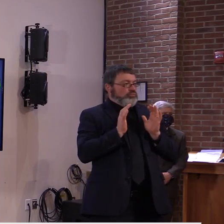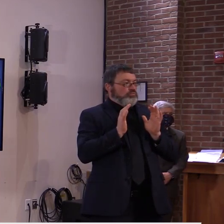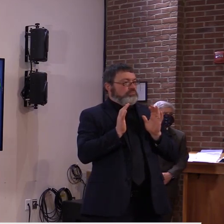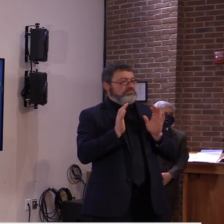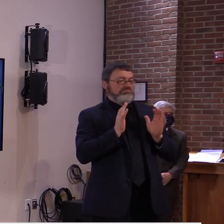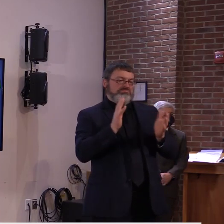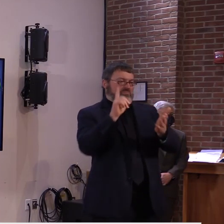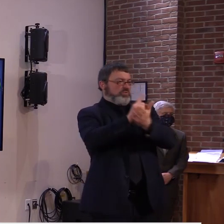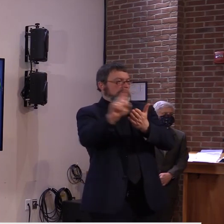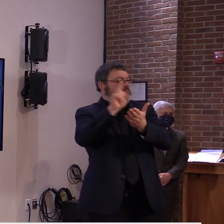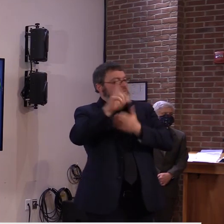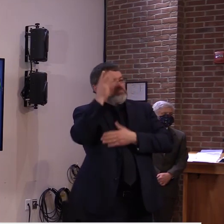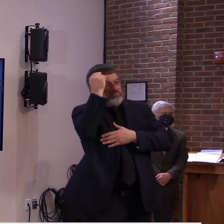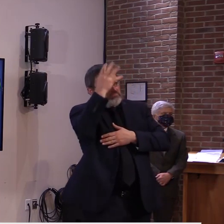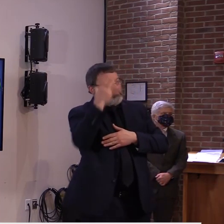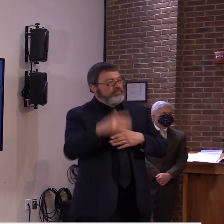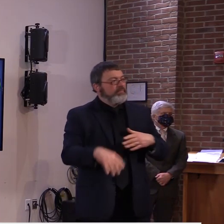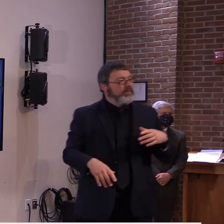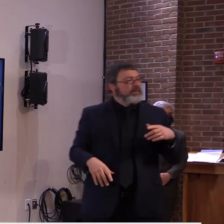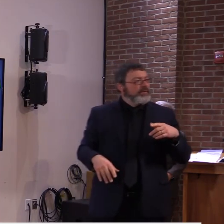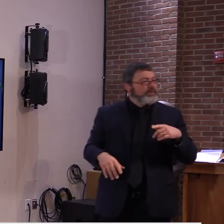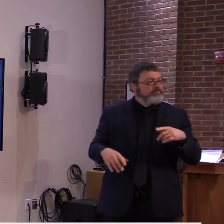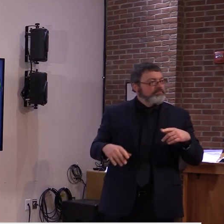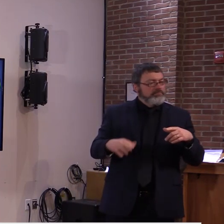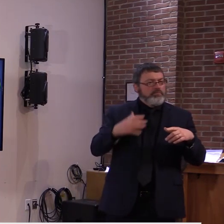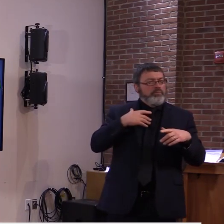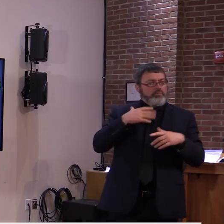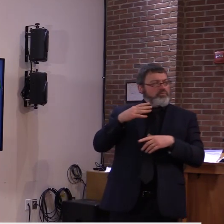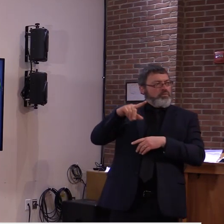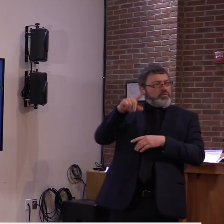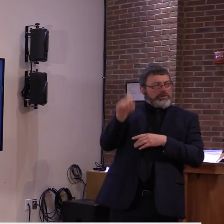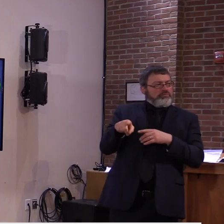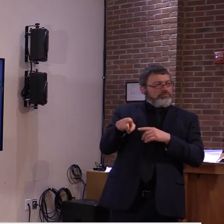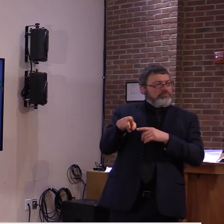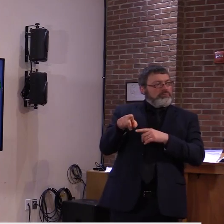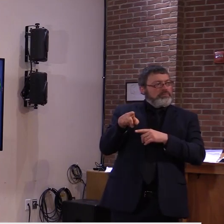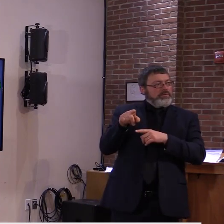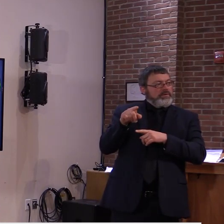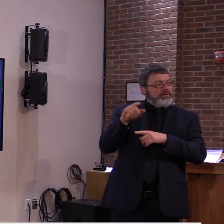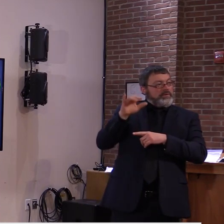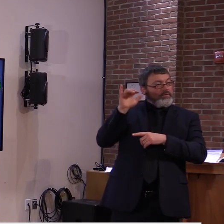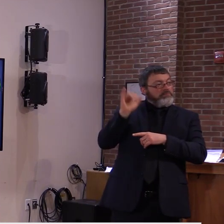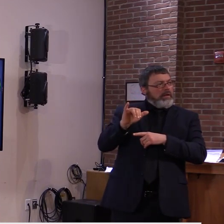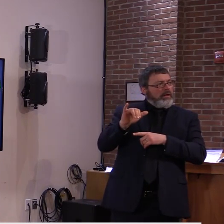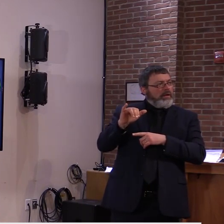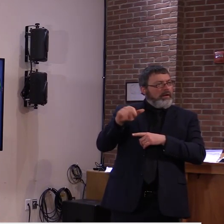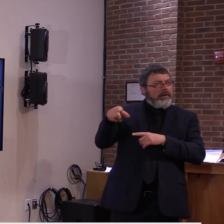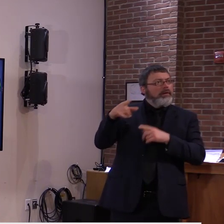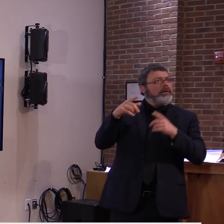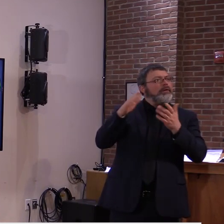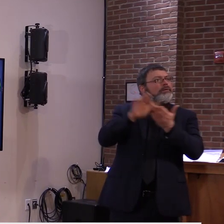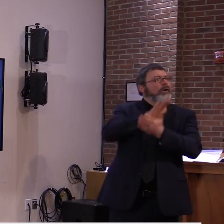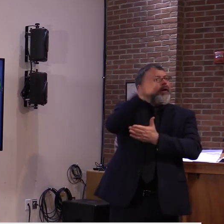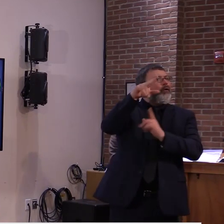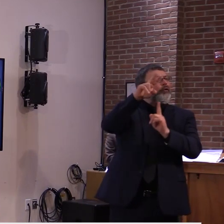safely reopen some of the at least some of the practices in terms of the school sports.